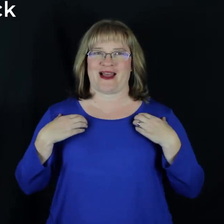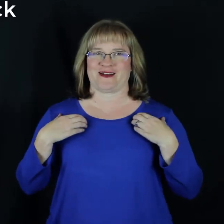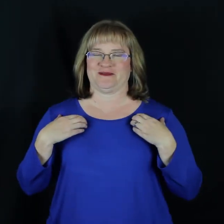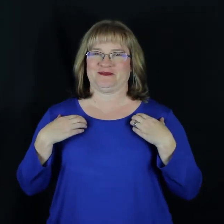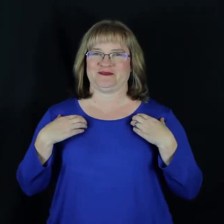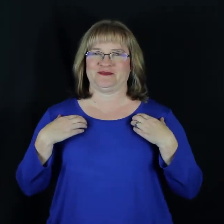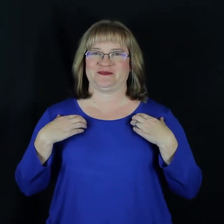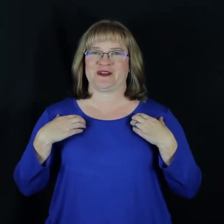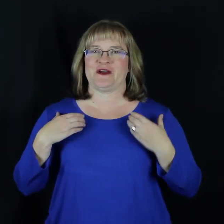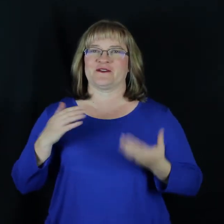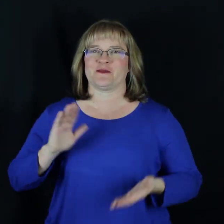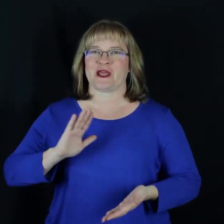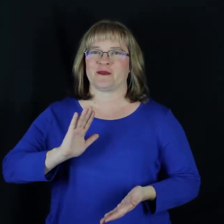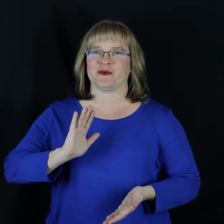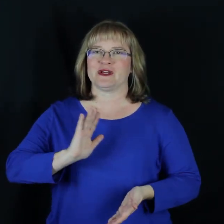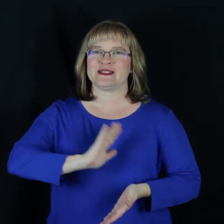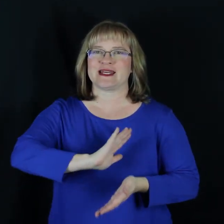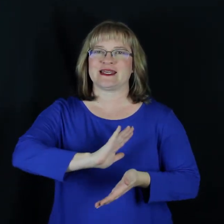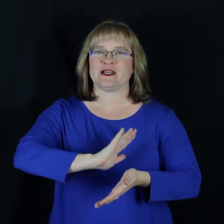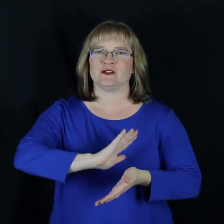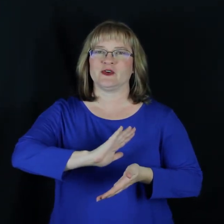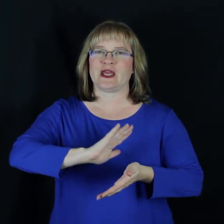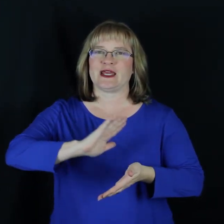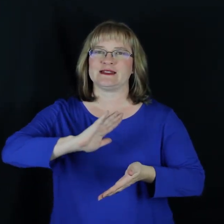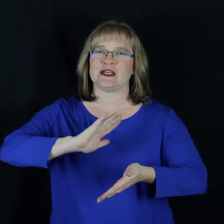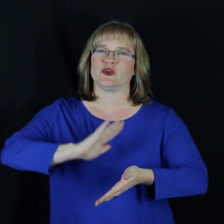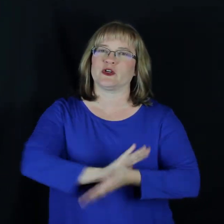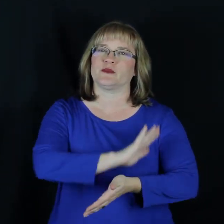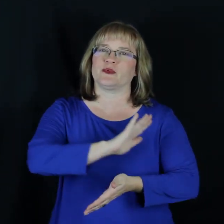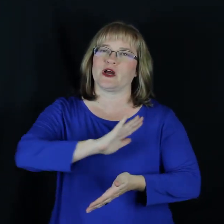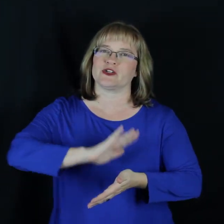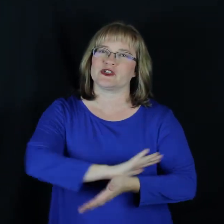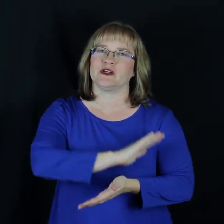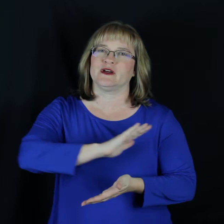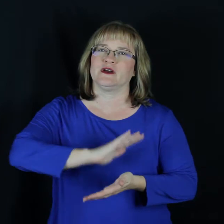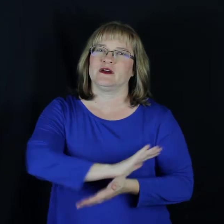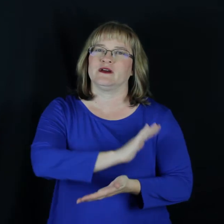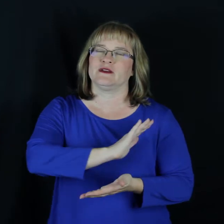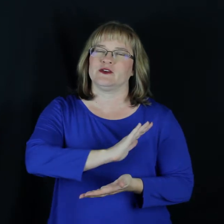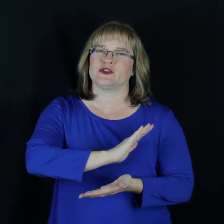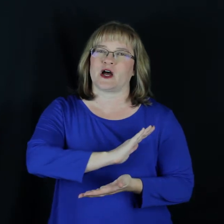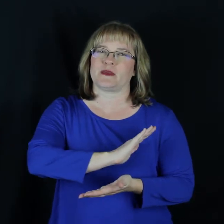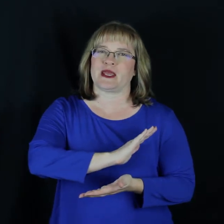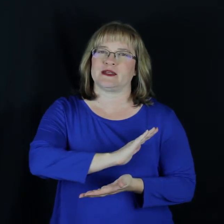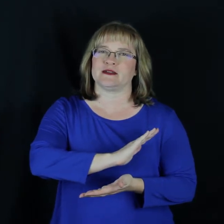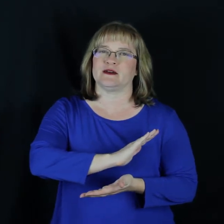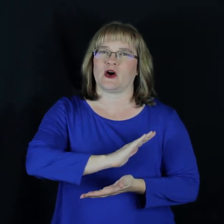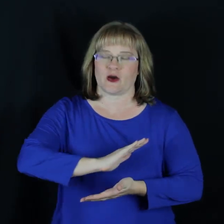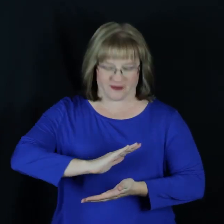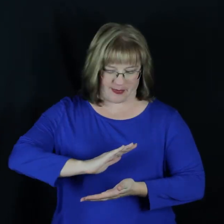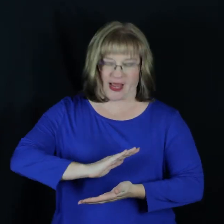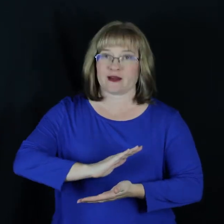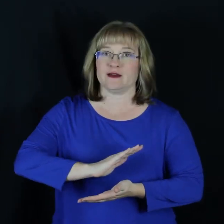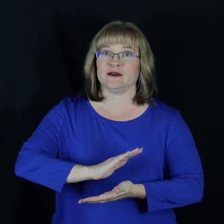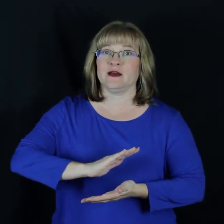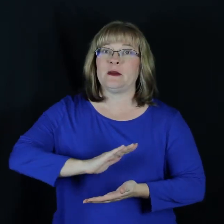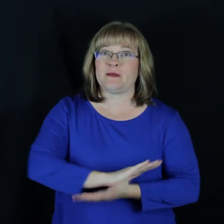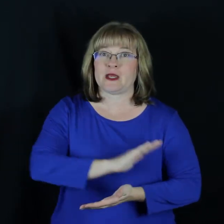Backpack. For paper, take the heel of your hands and you're going to brush your top hand off the back.